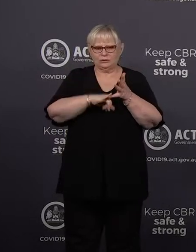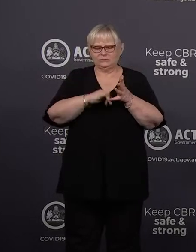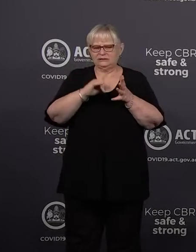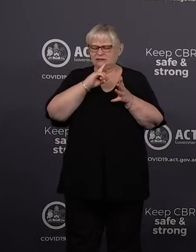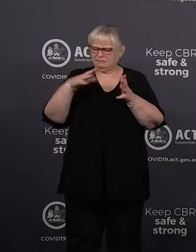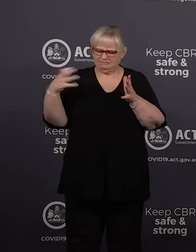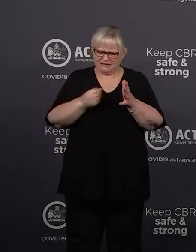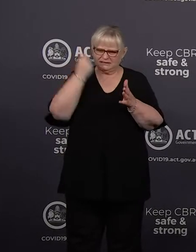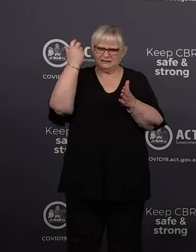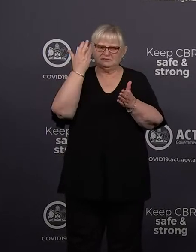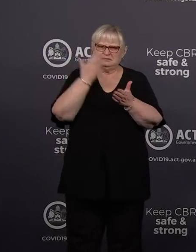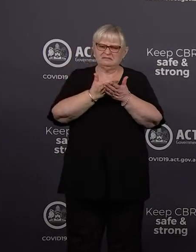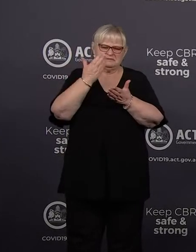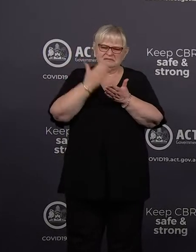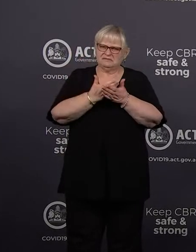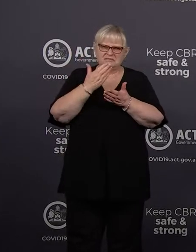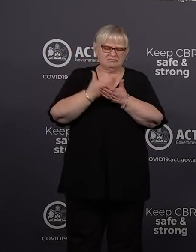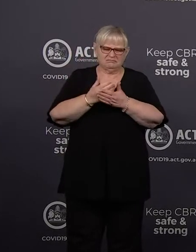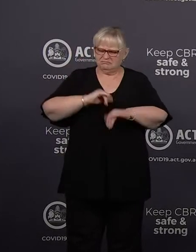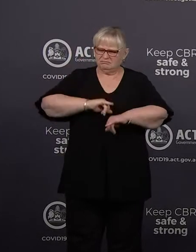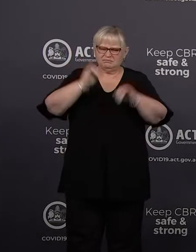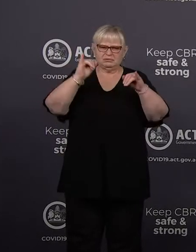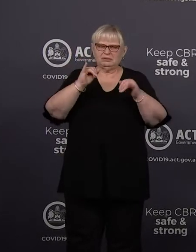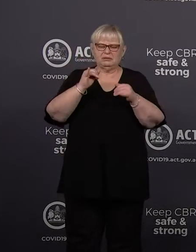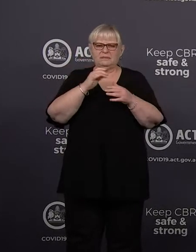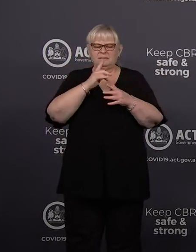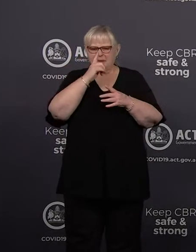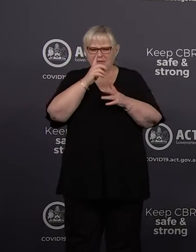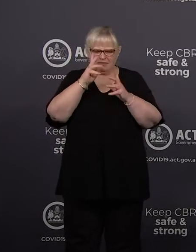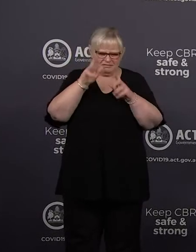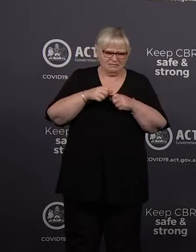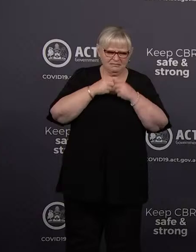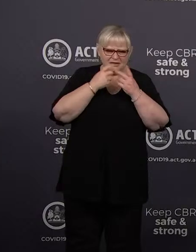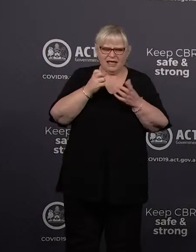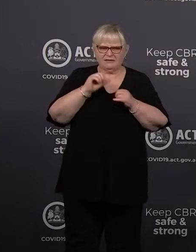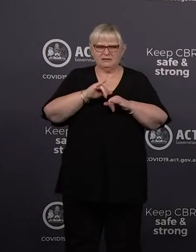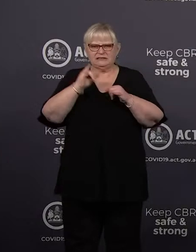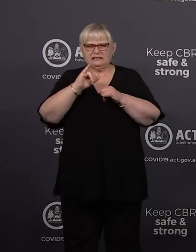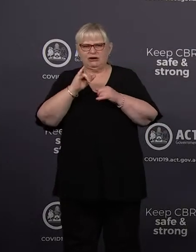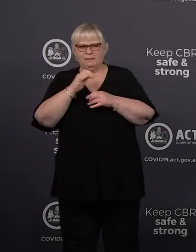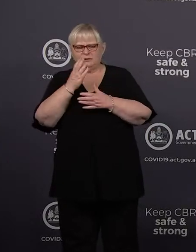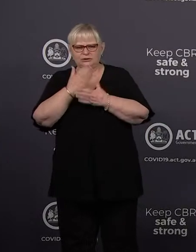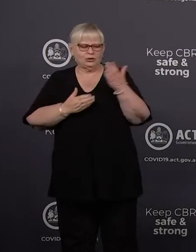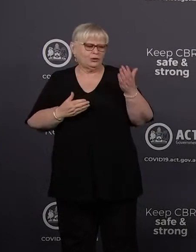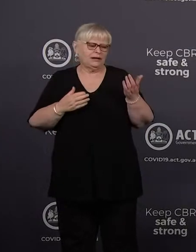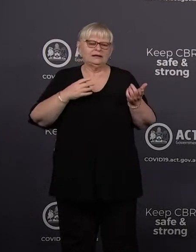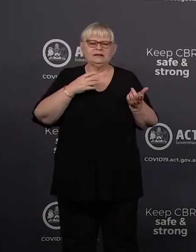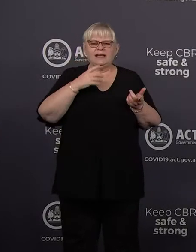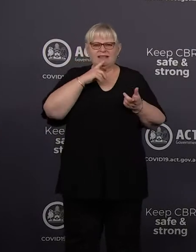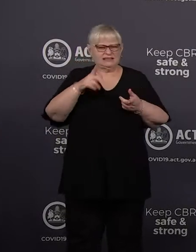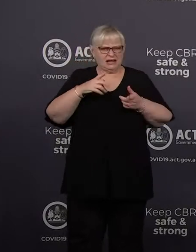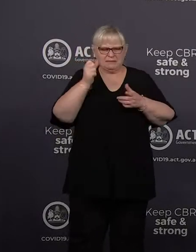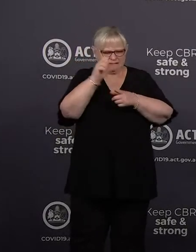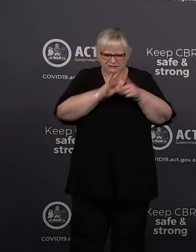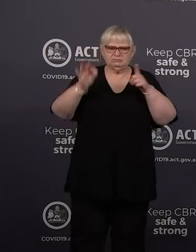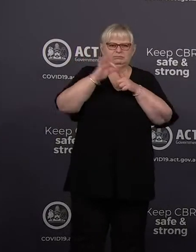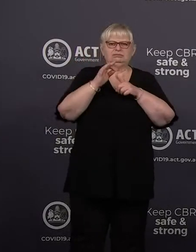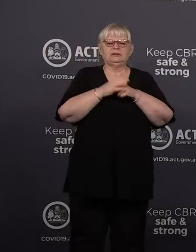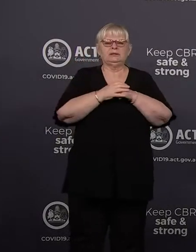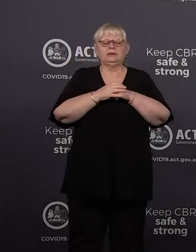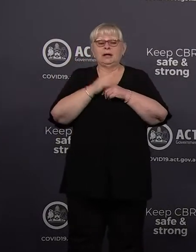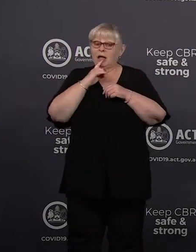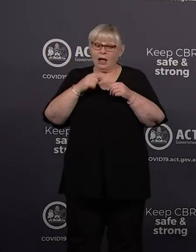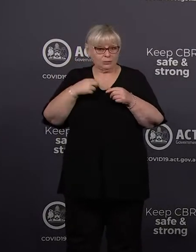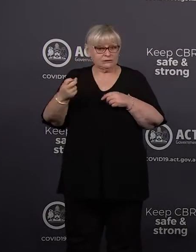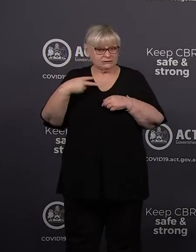the government's response after hearing what it describes as distressing stories from residents. Yeah, look, obviously I'm disappointed to